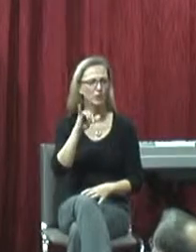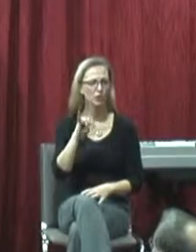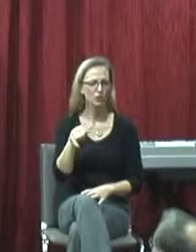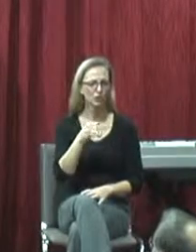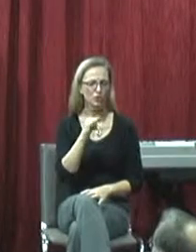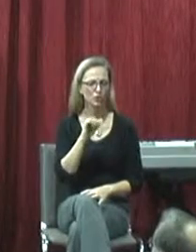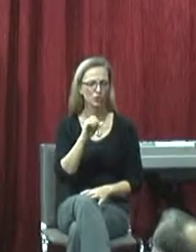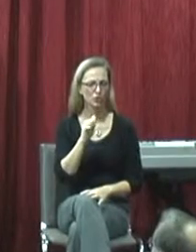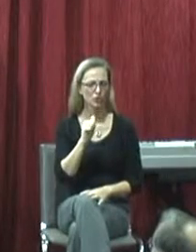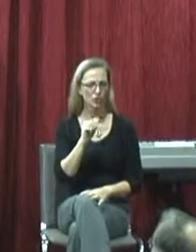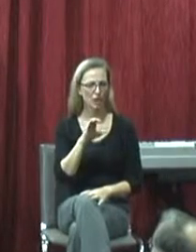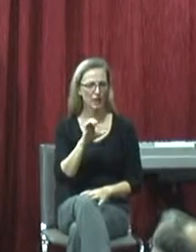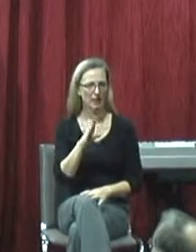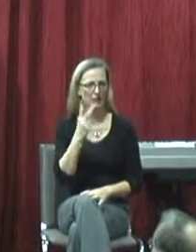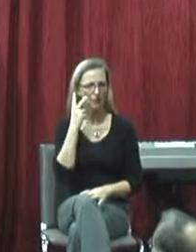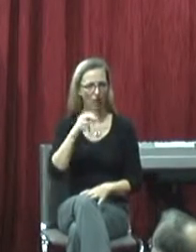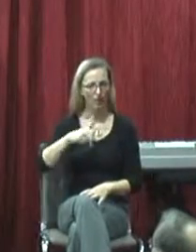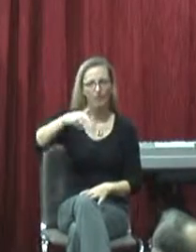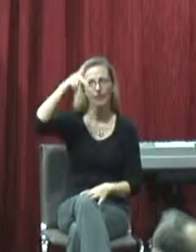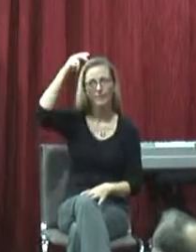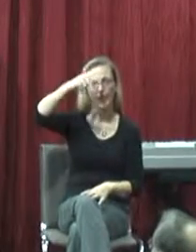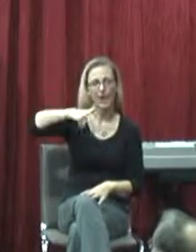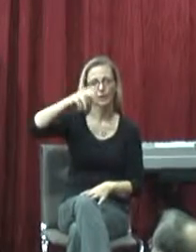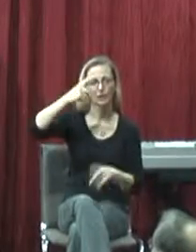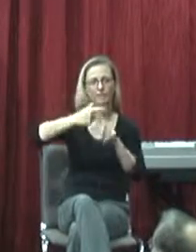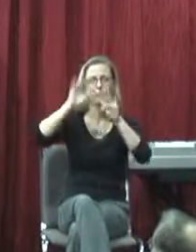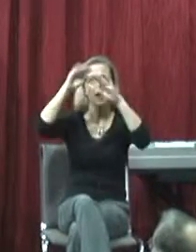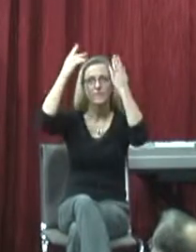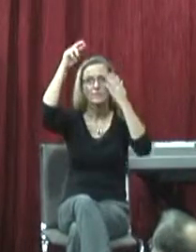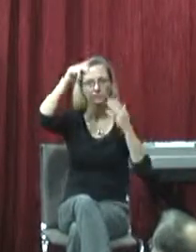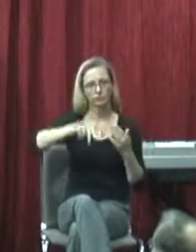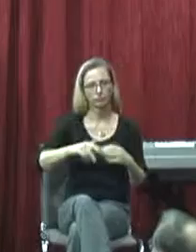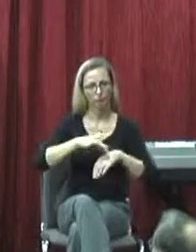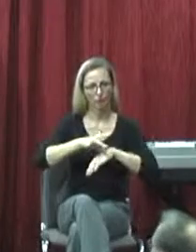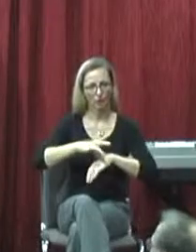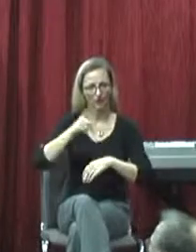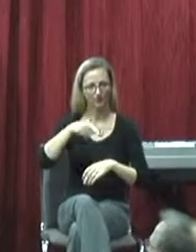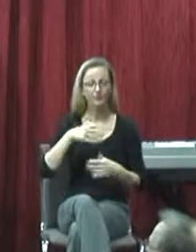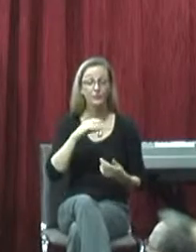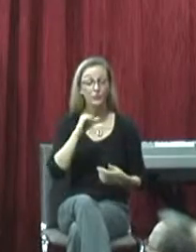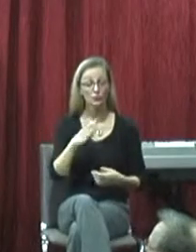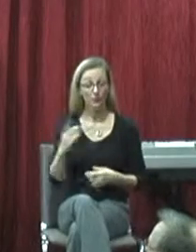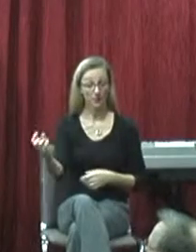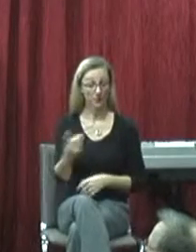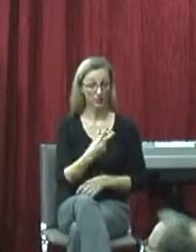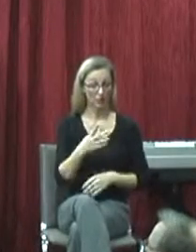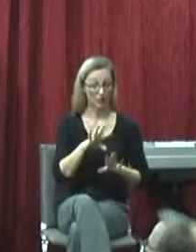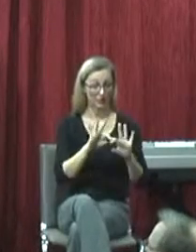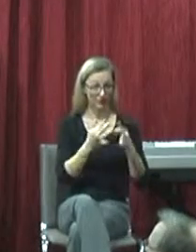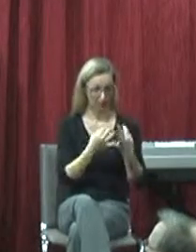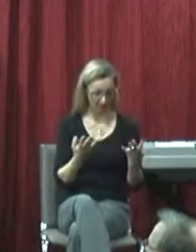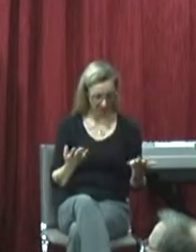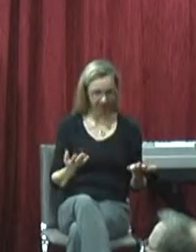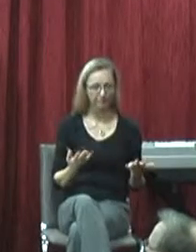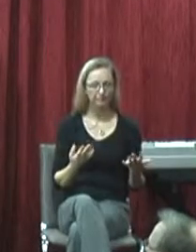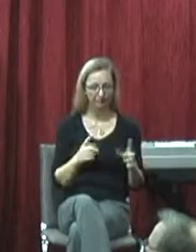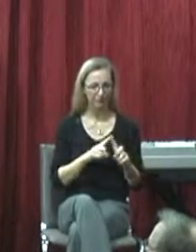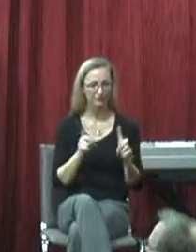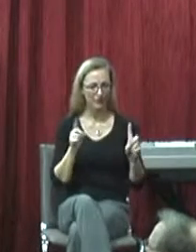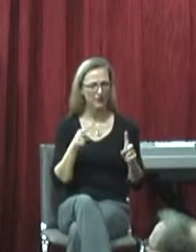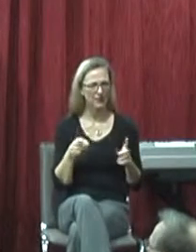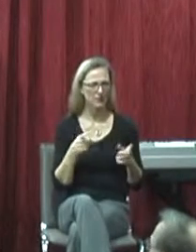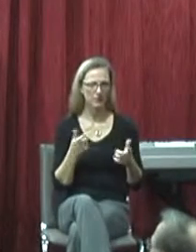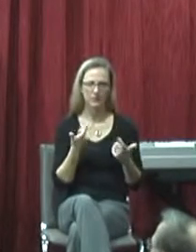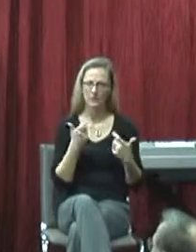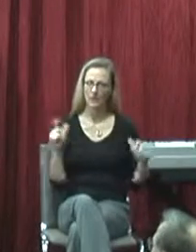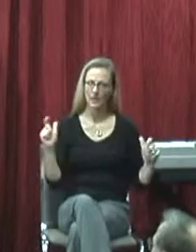and God had appeared to him. So Jacob returned to the land of his family, but he was in